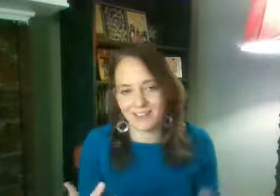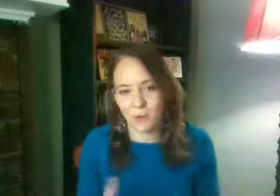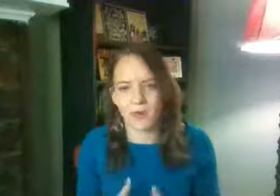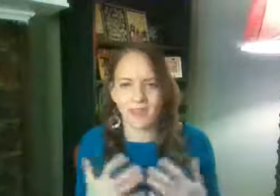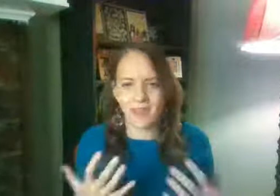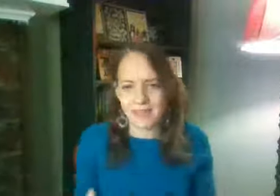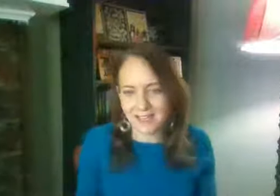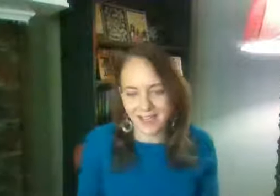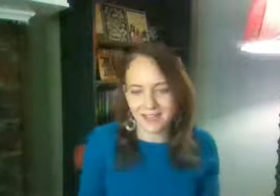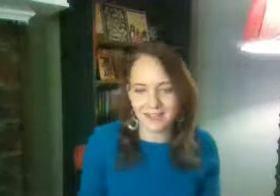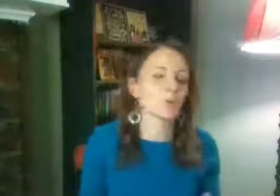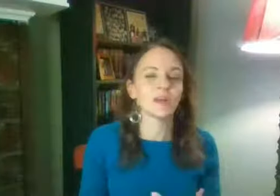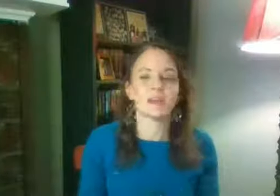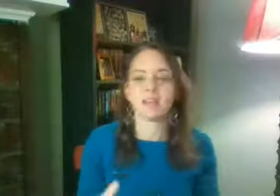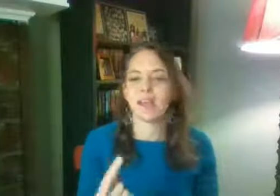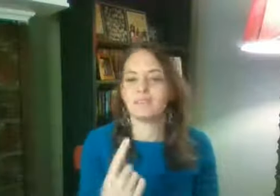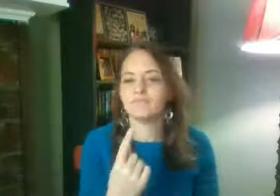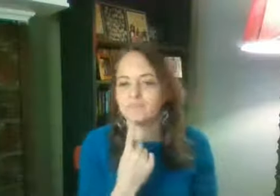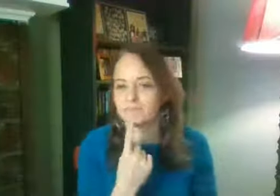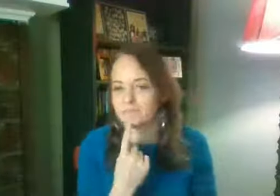said, or they said. So we're going to say.